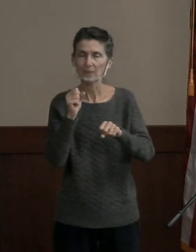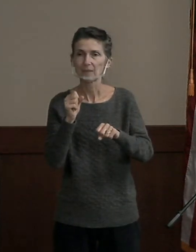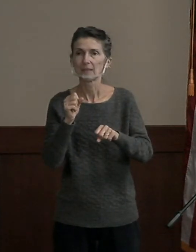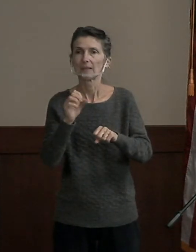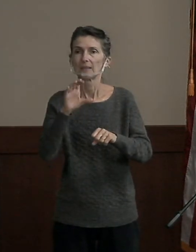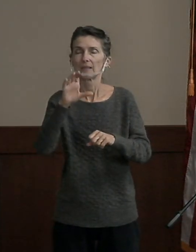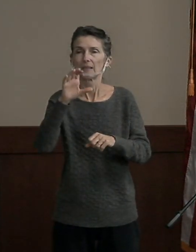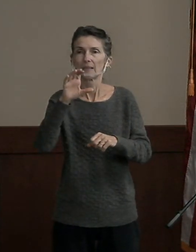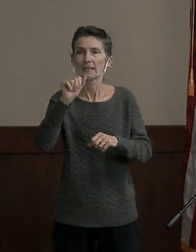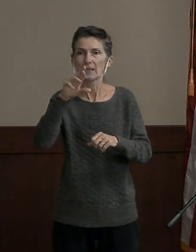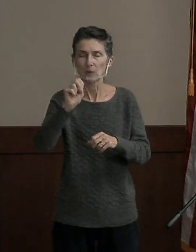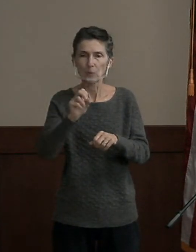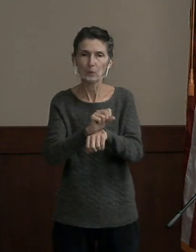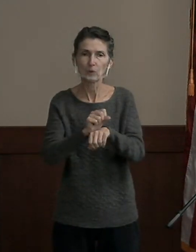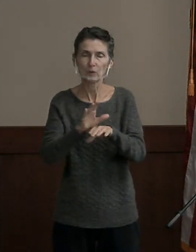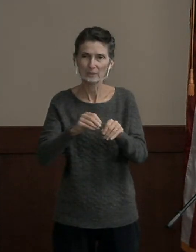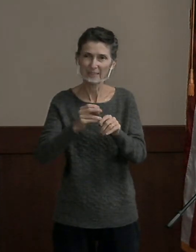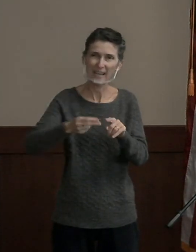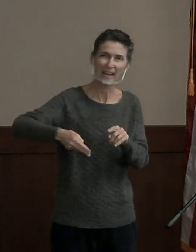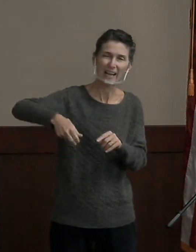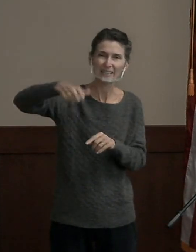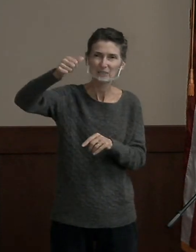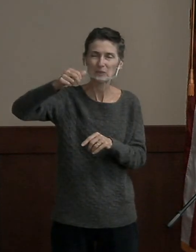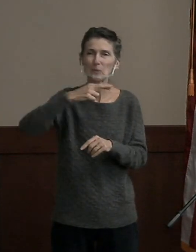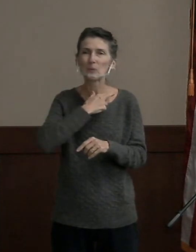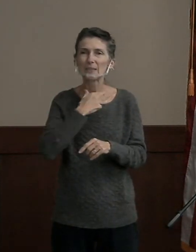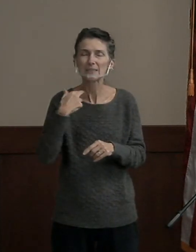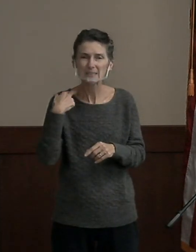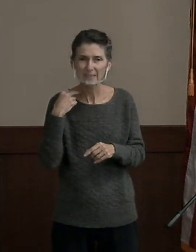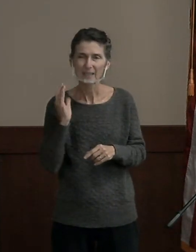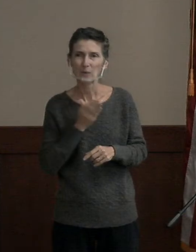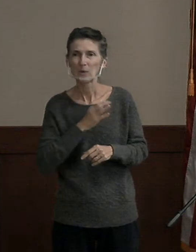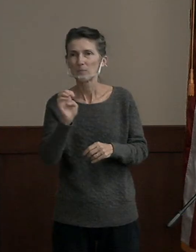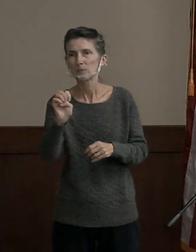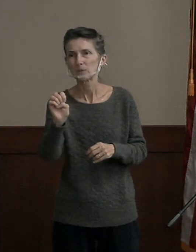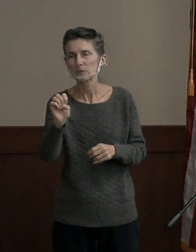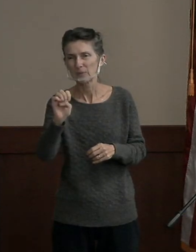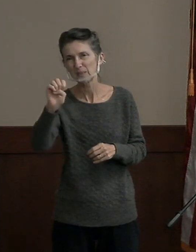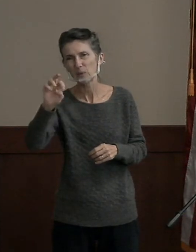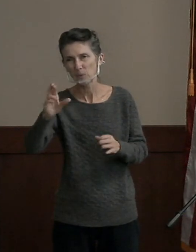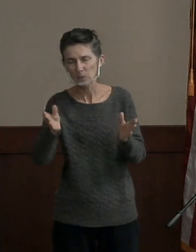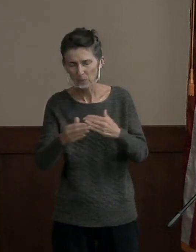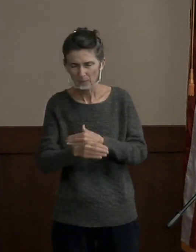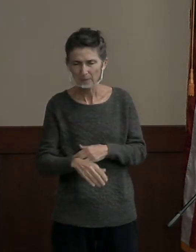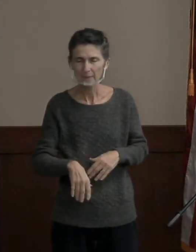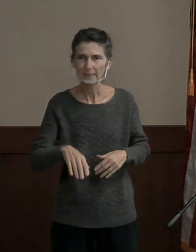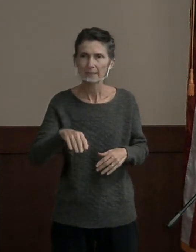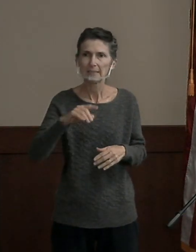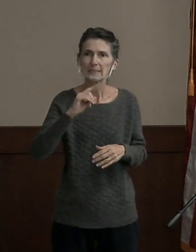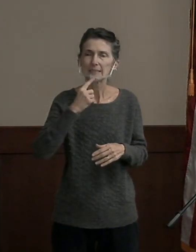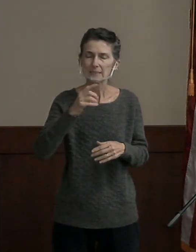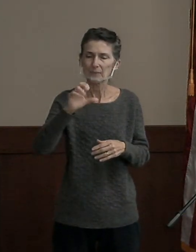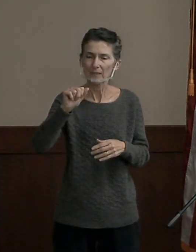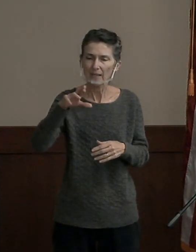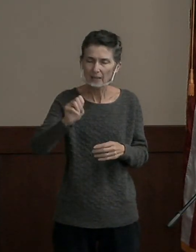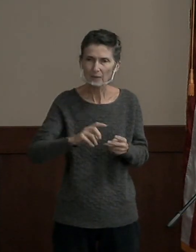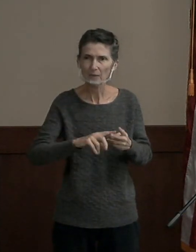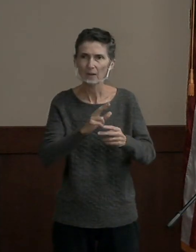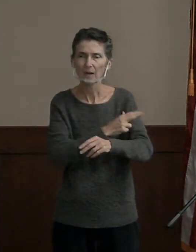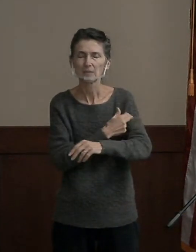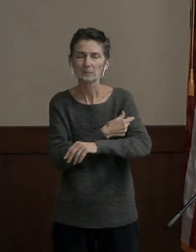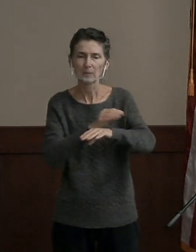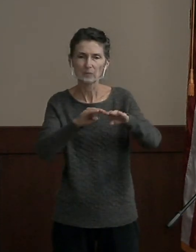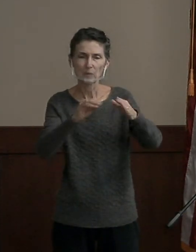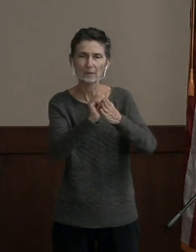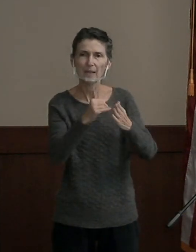in the highest risk areas. As you can guess, that includes our emergency room, our intensive care units, our hospital floors that